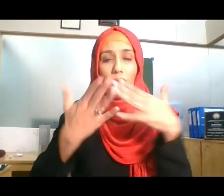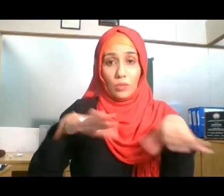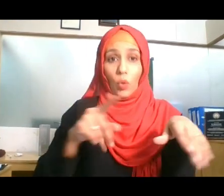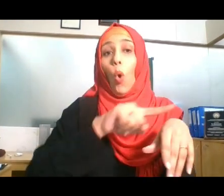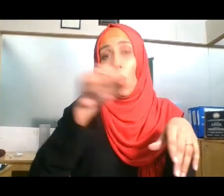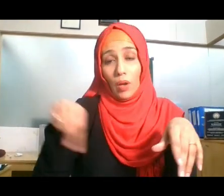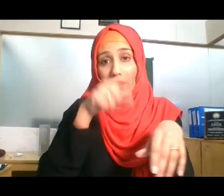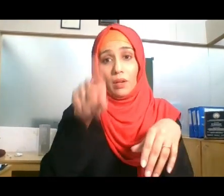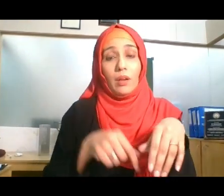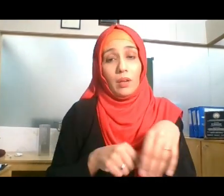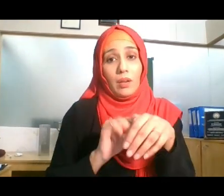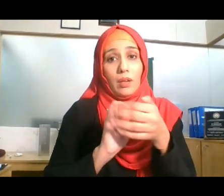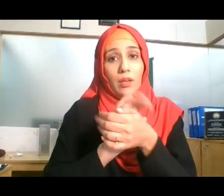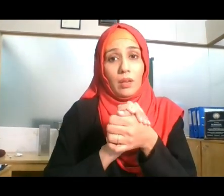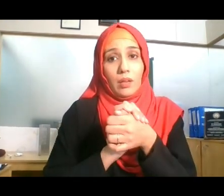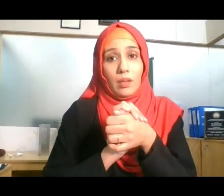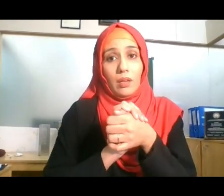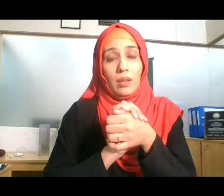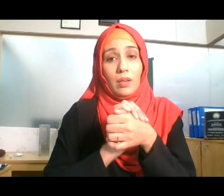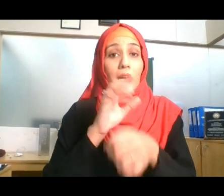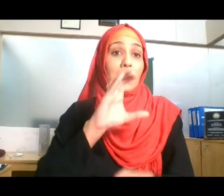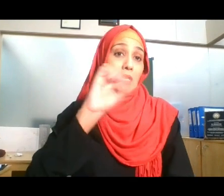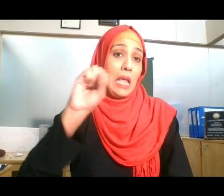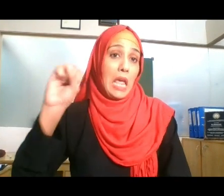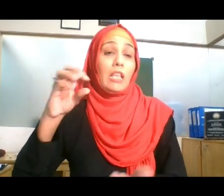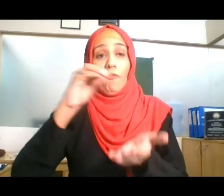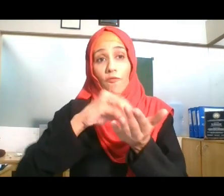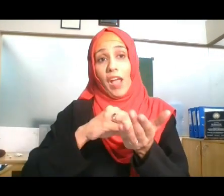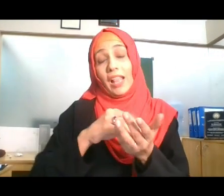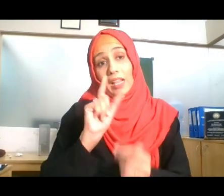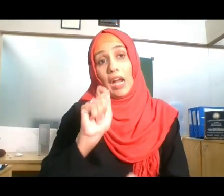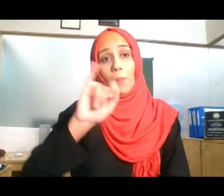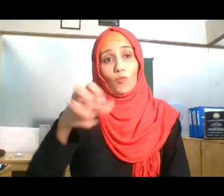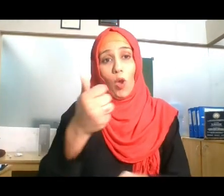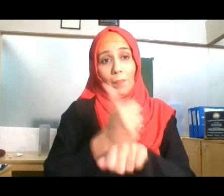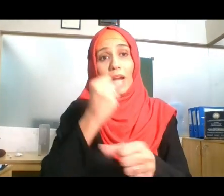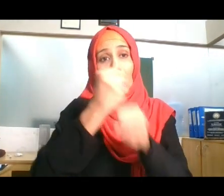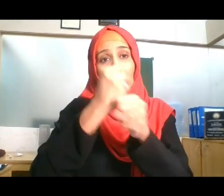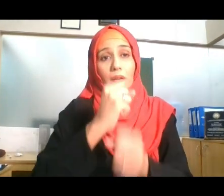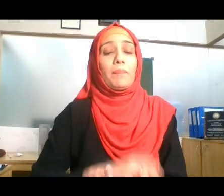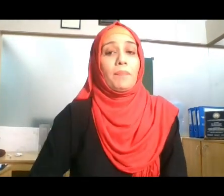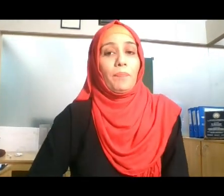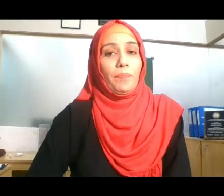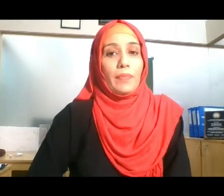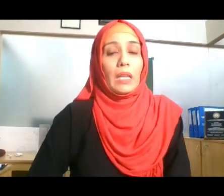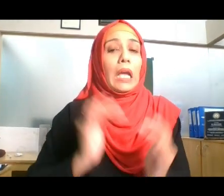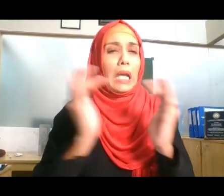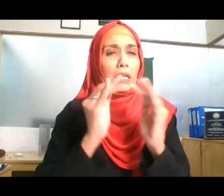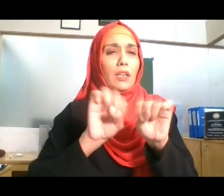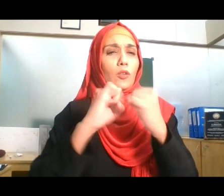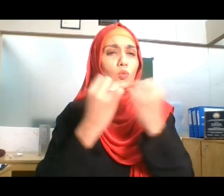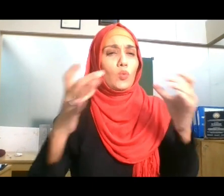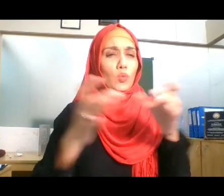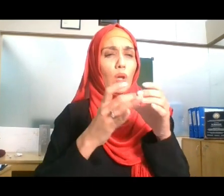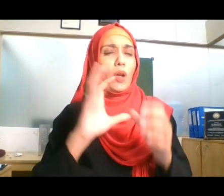serving in the superior services of Pakistan. Ladies and gentlemen, Internet Society is a